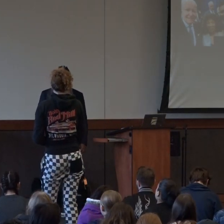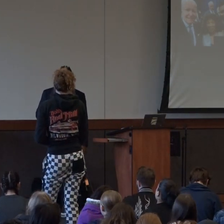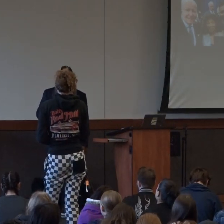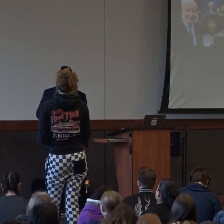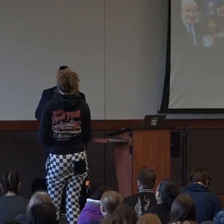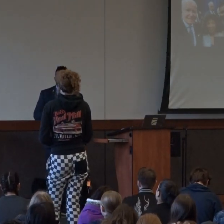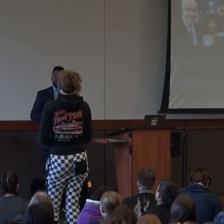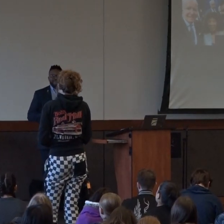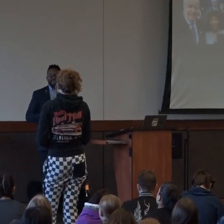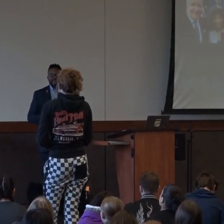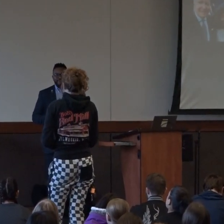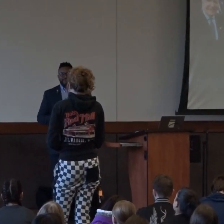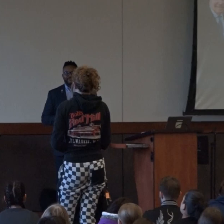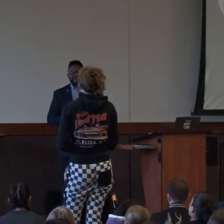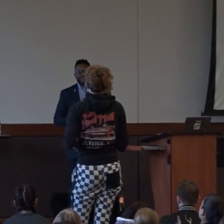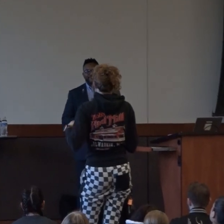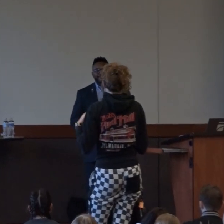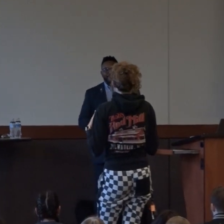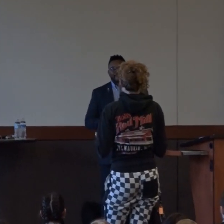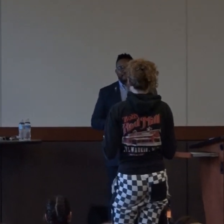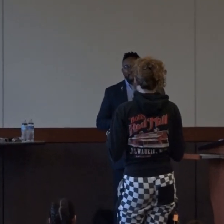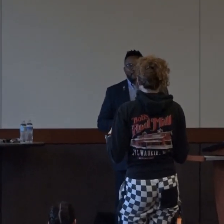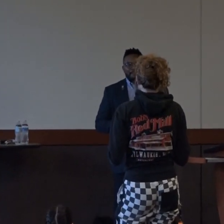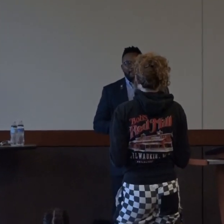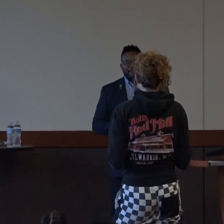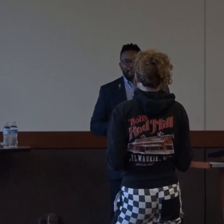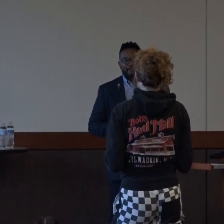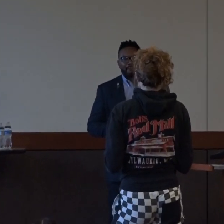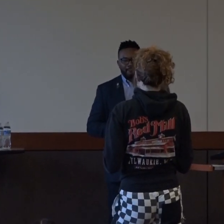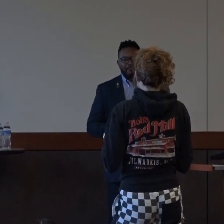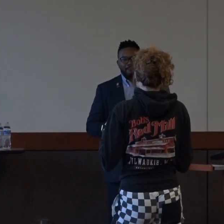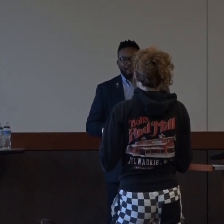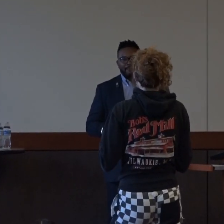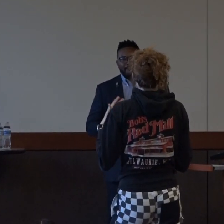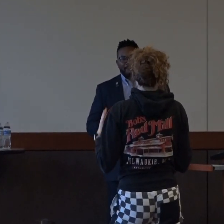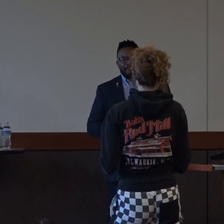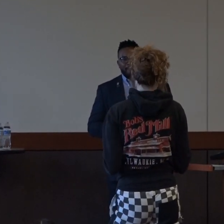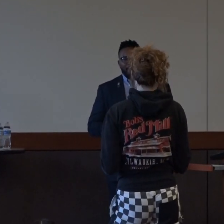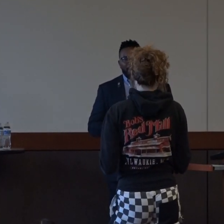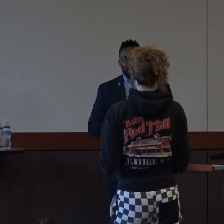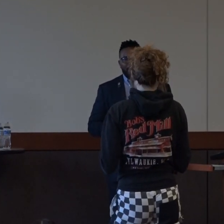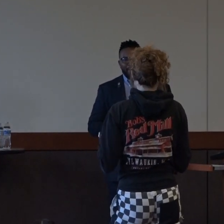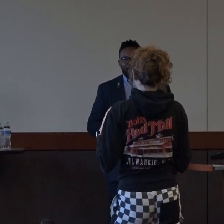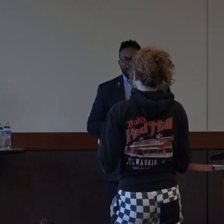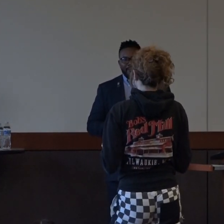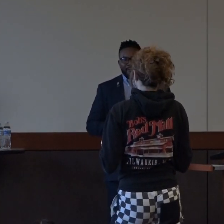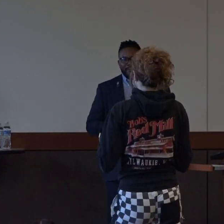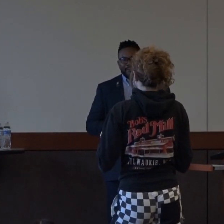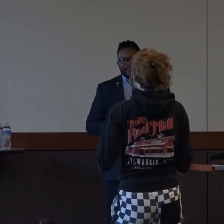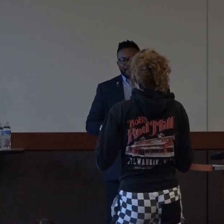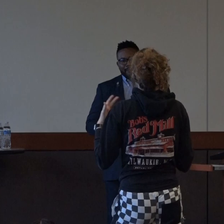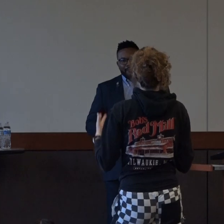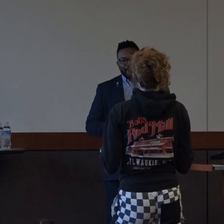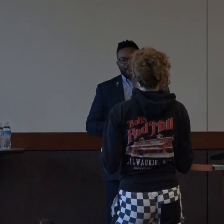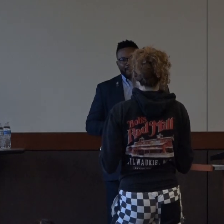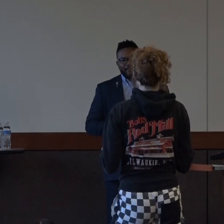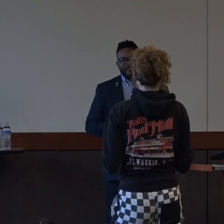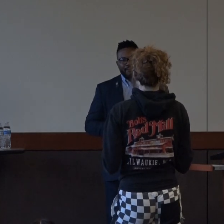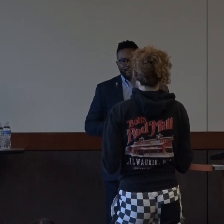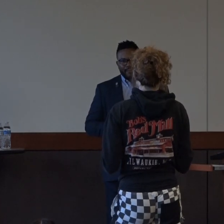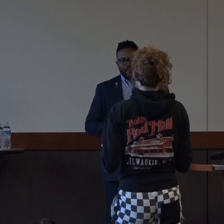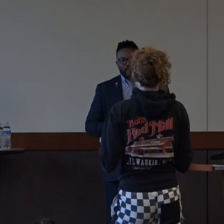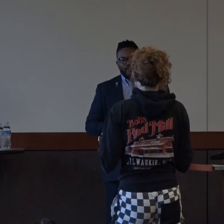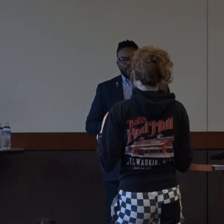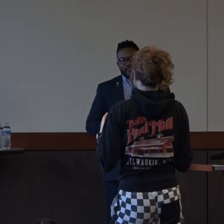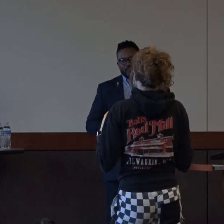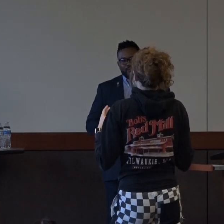My name's Lillian, and I recognize that you're still really young in your political career, and I'm wondering what goals you have for the future. What projects do you want to